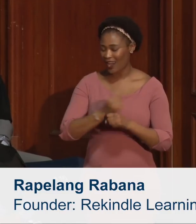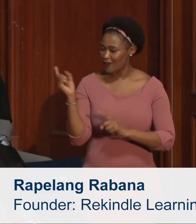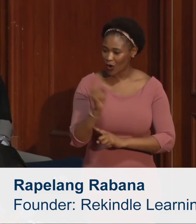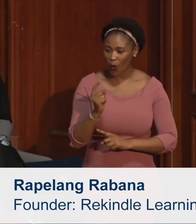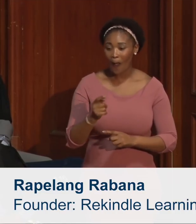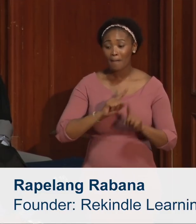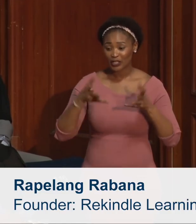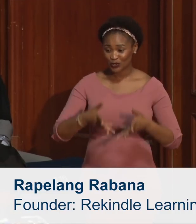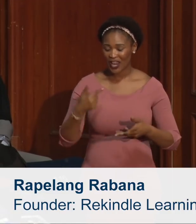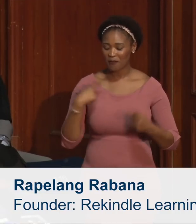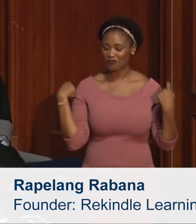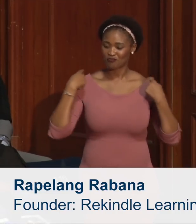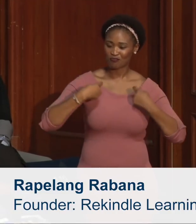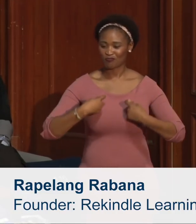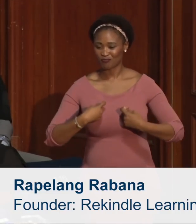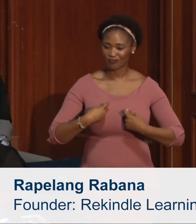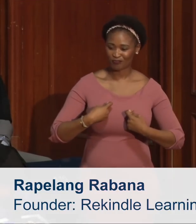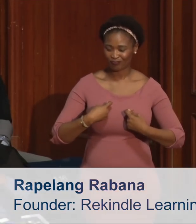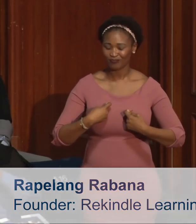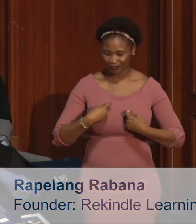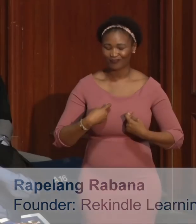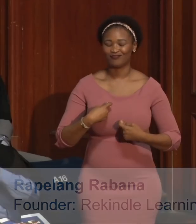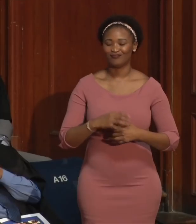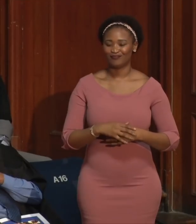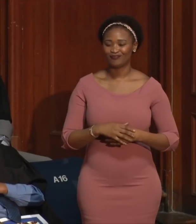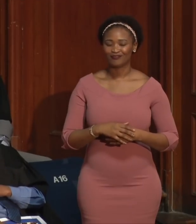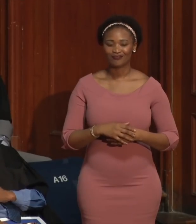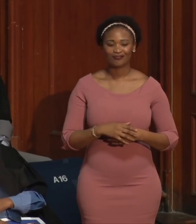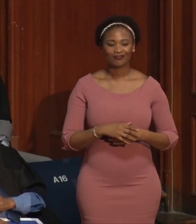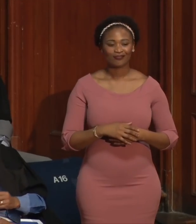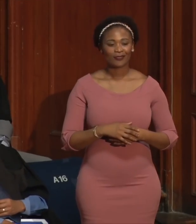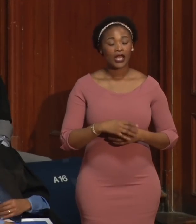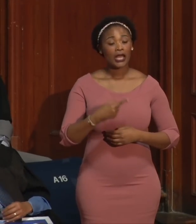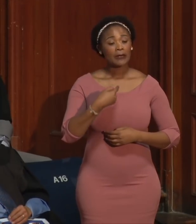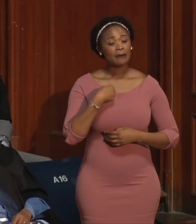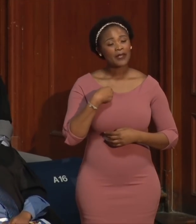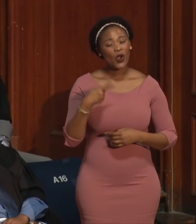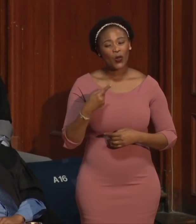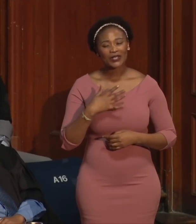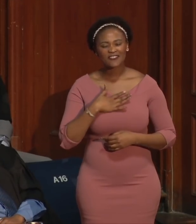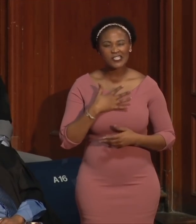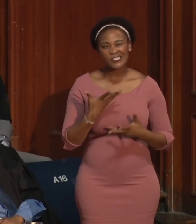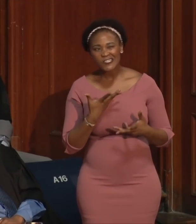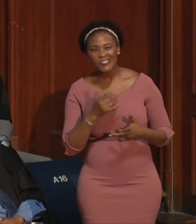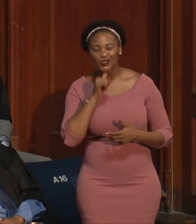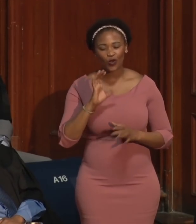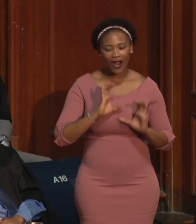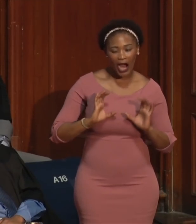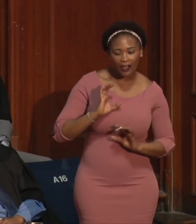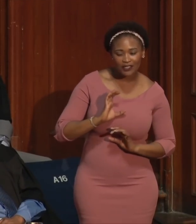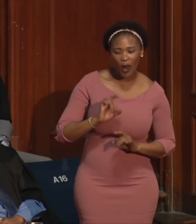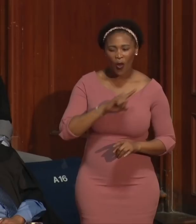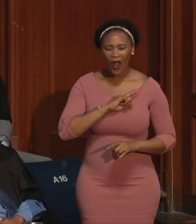today and share a bit of my story with you. I always get a little bit uncomfortable when people say, come and do